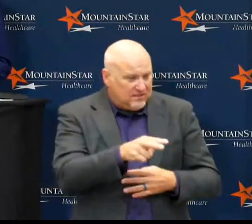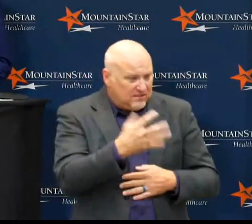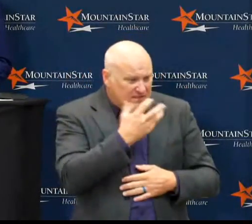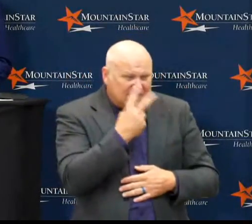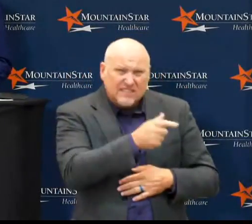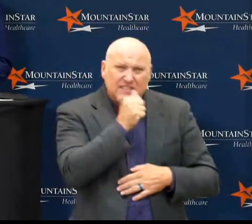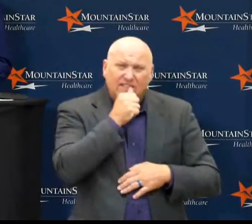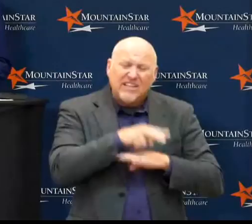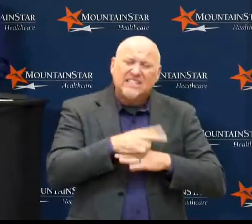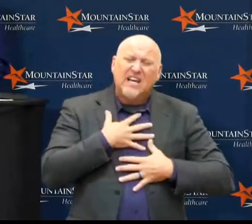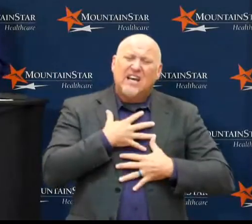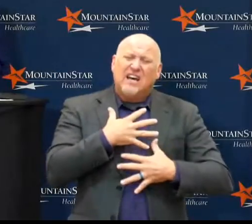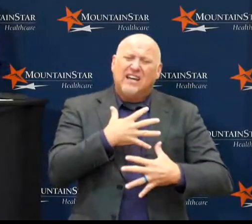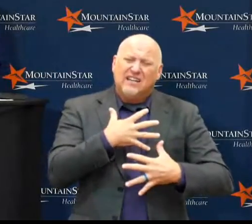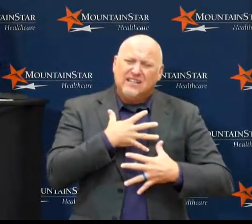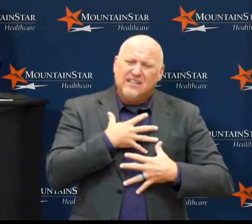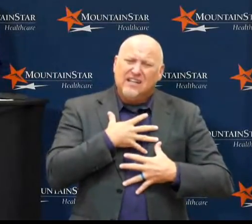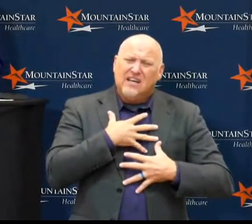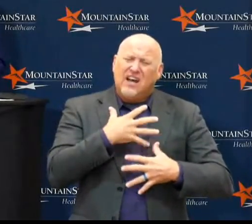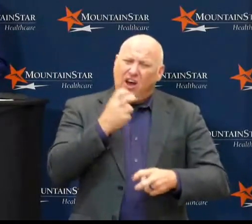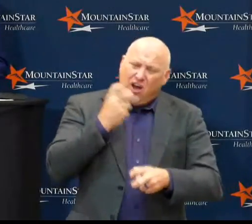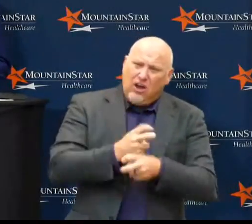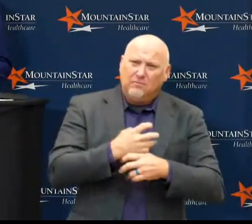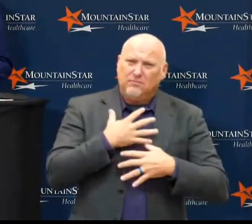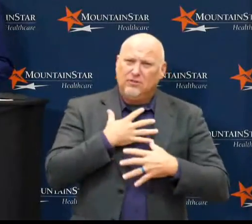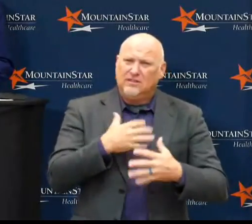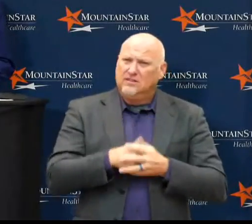been well publicized: a St. George police officer, Adam